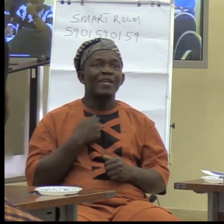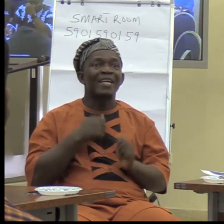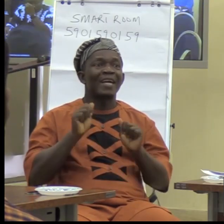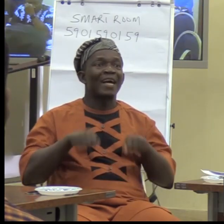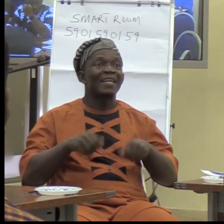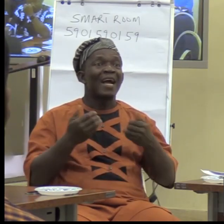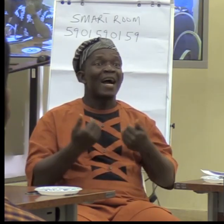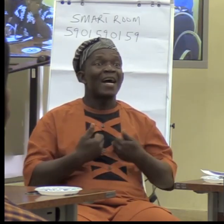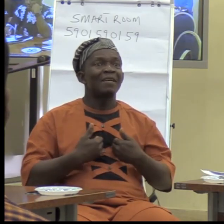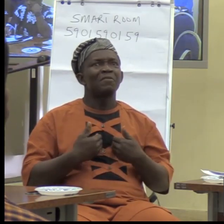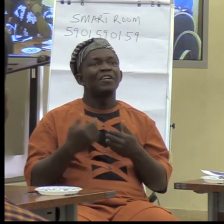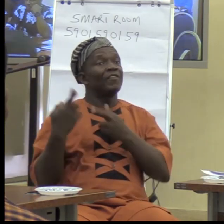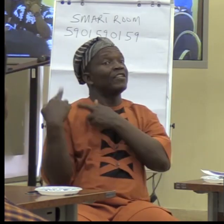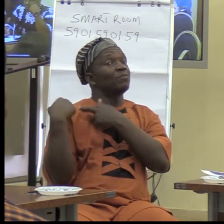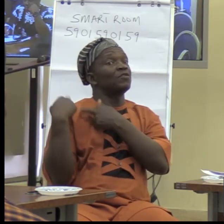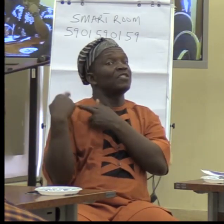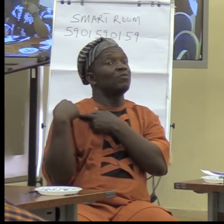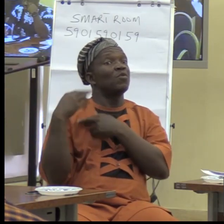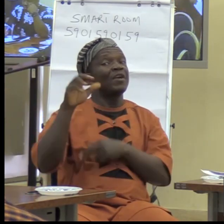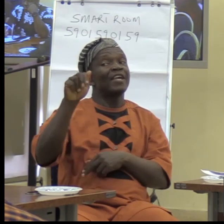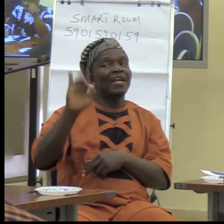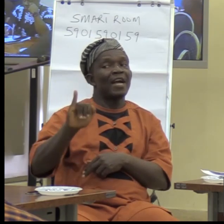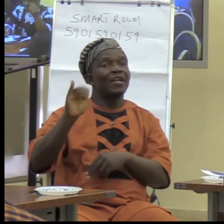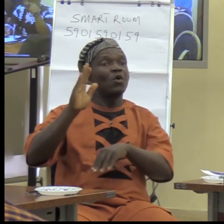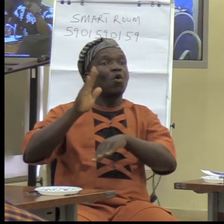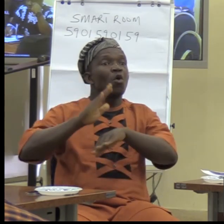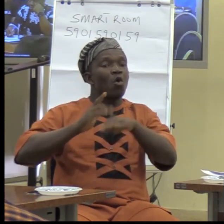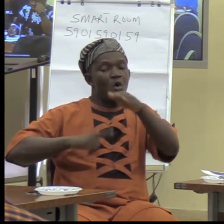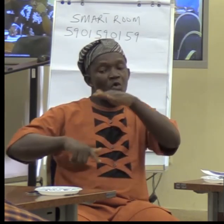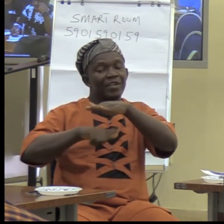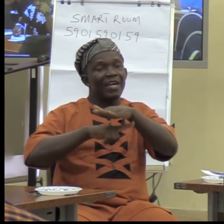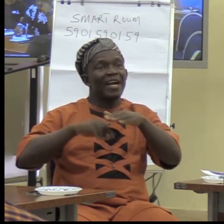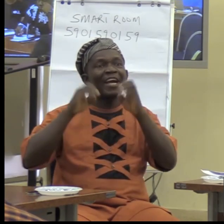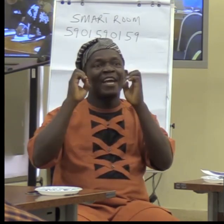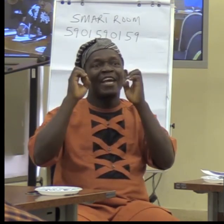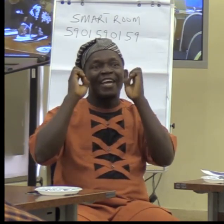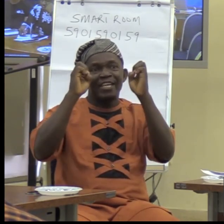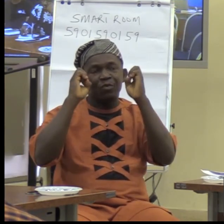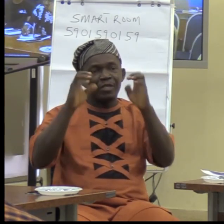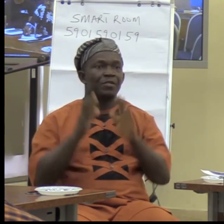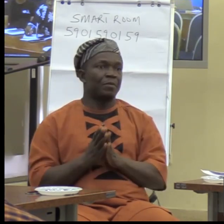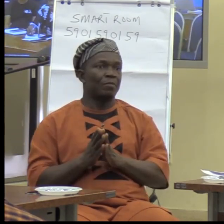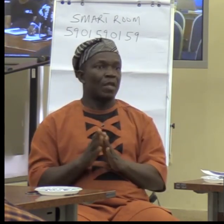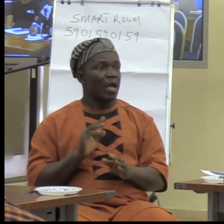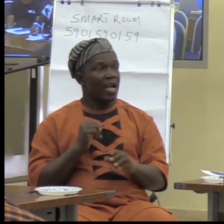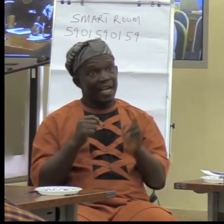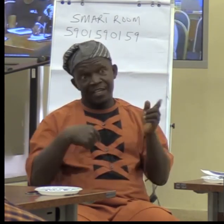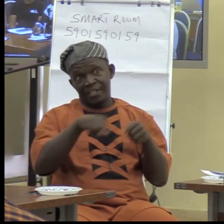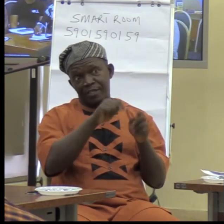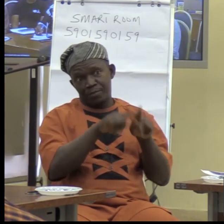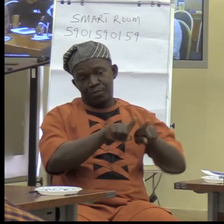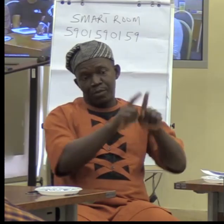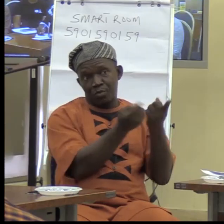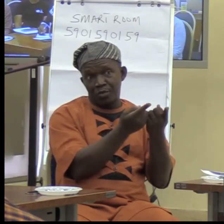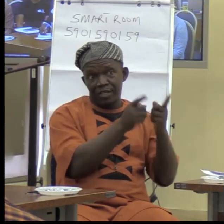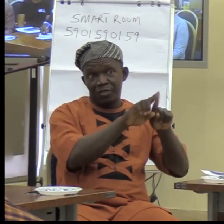we actually focused on education for that particular project. We managed the project and we had people